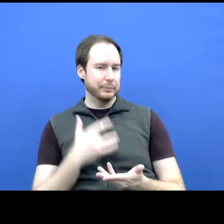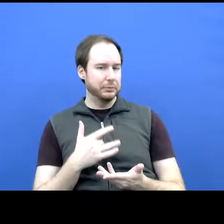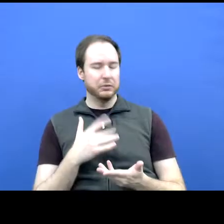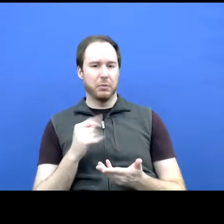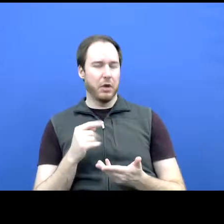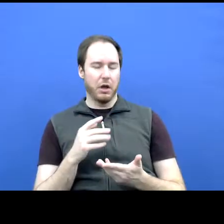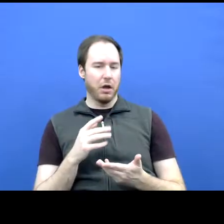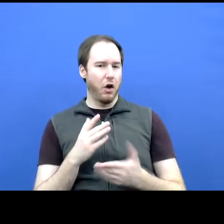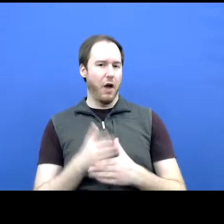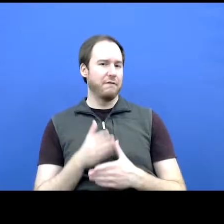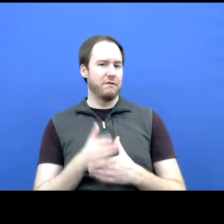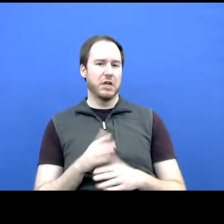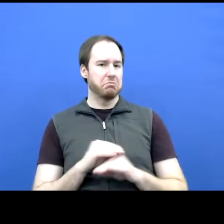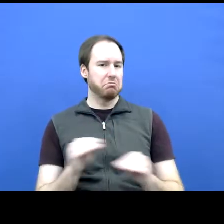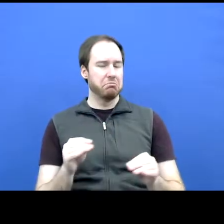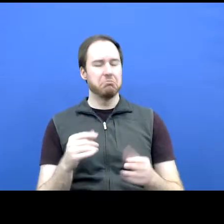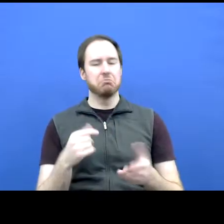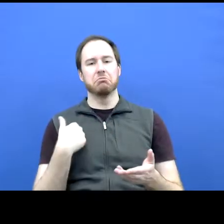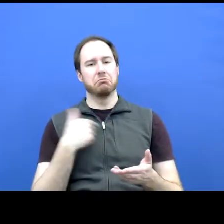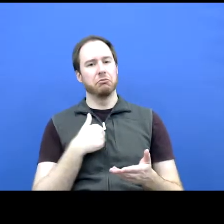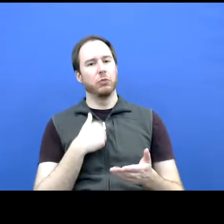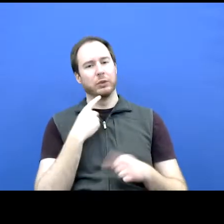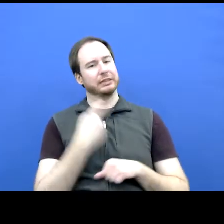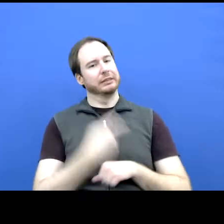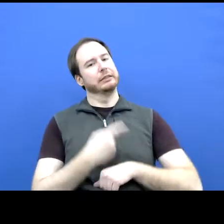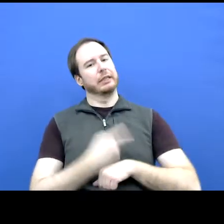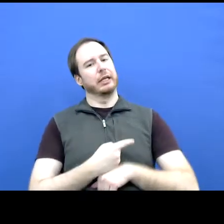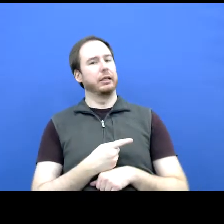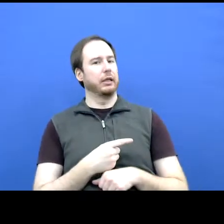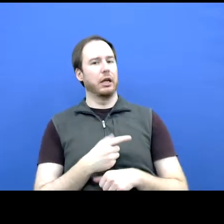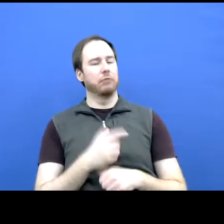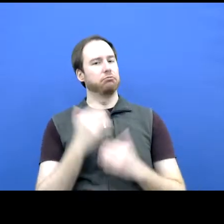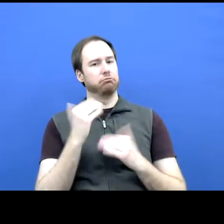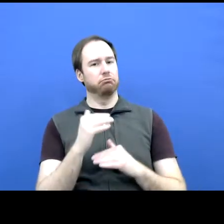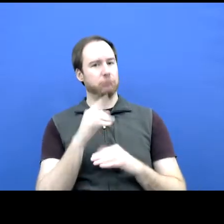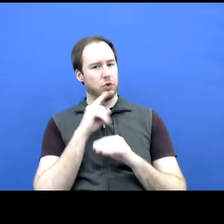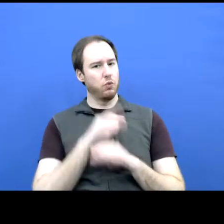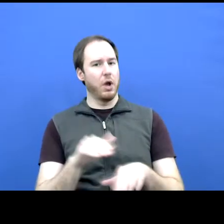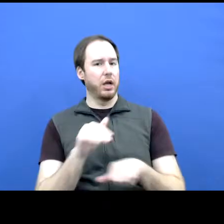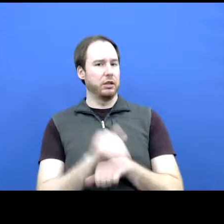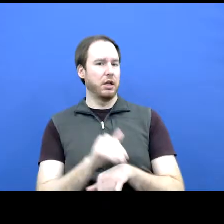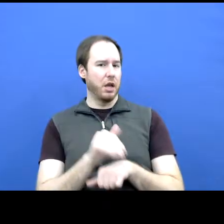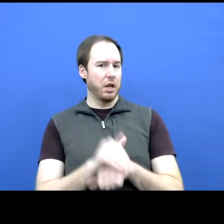typically, we are a daytime activity. We're quiet at night.